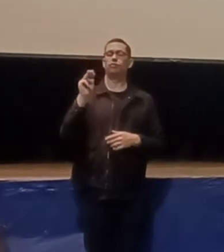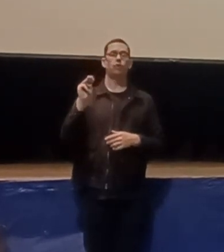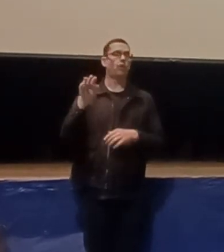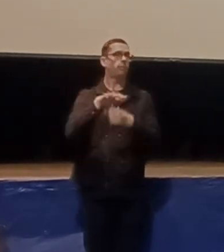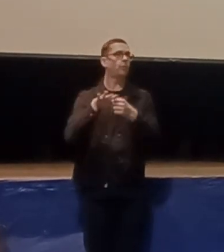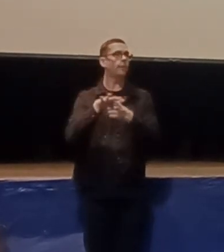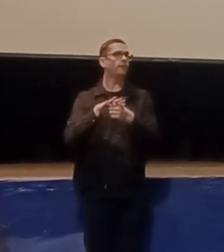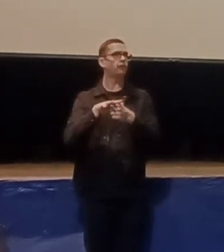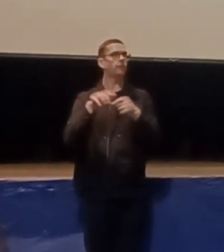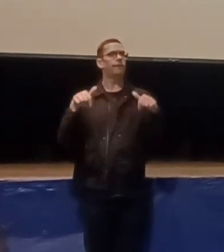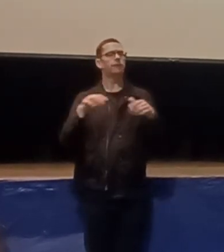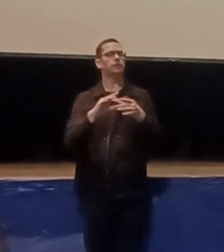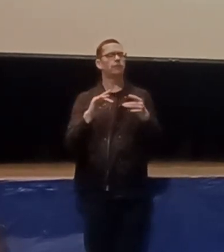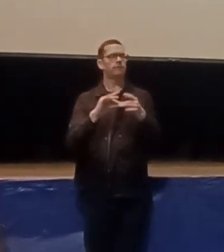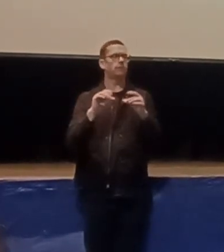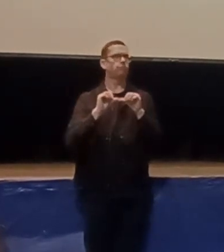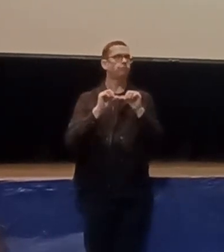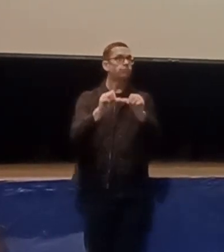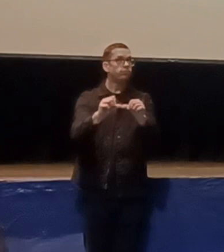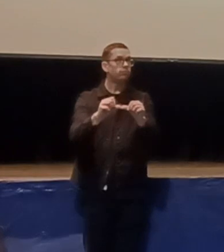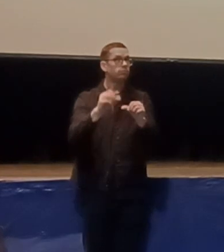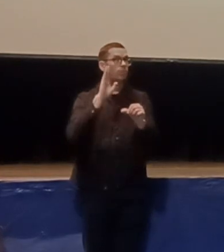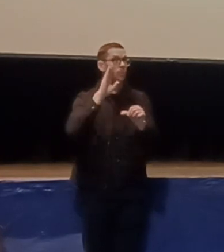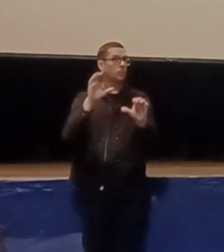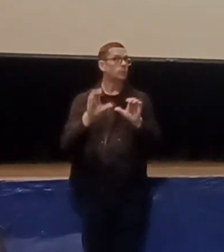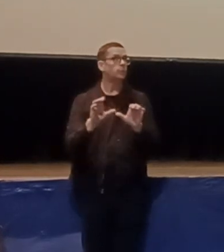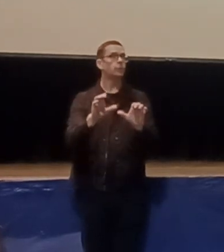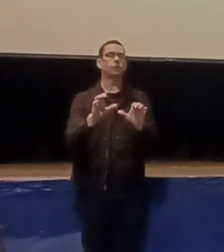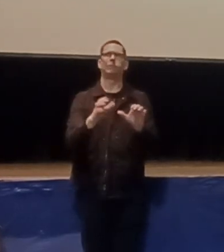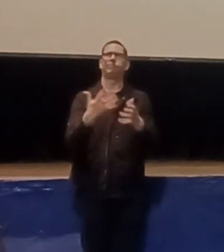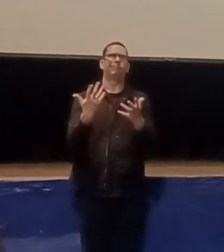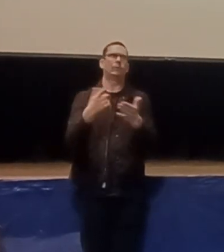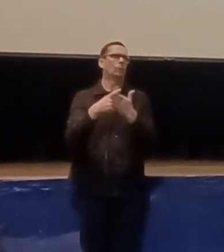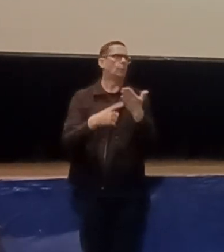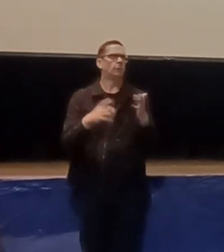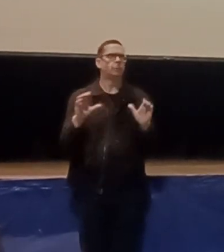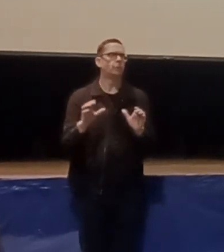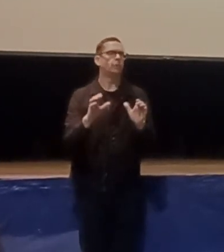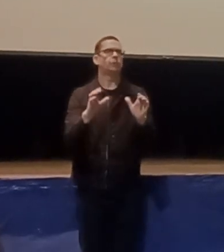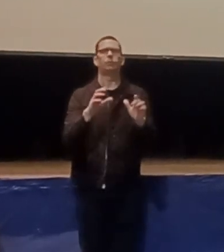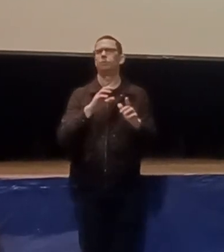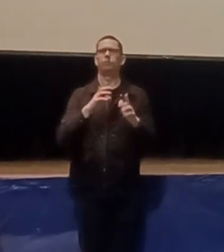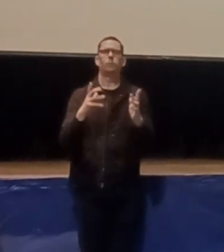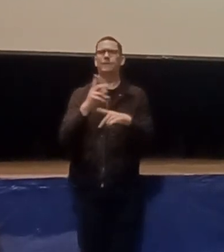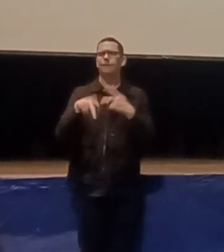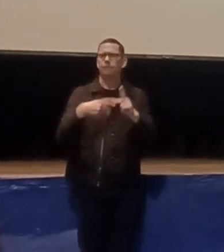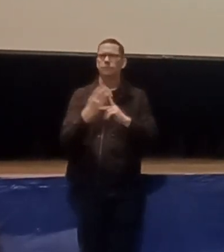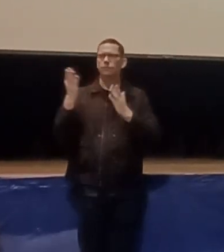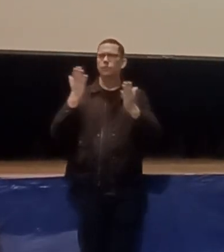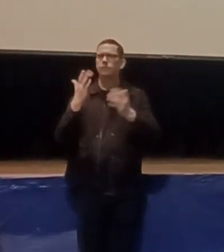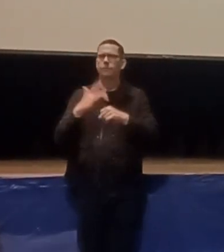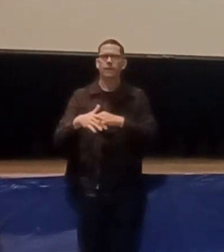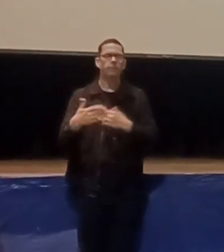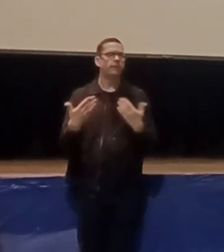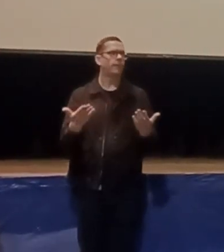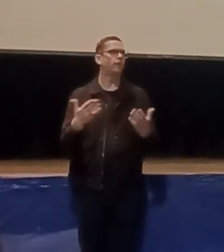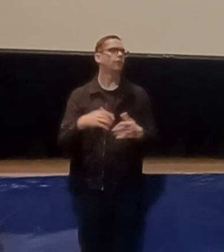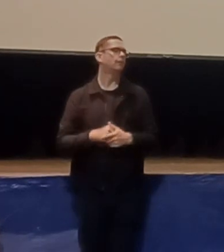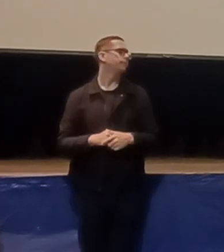about exactly if we would do a charm at this location and what we would do, what kinds of services would be available there.